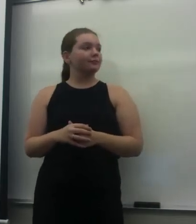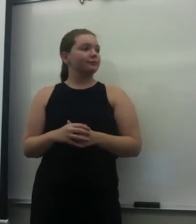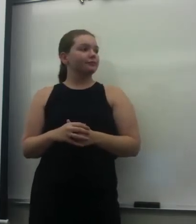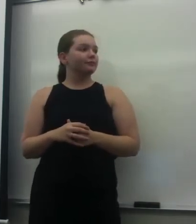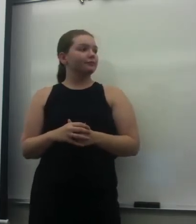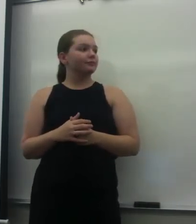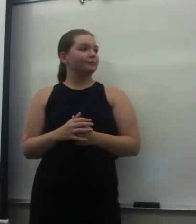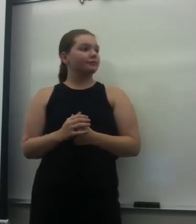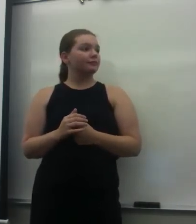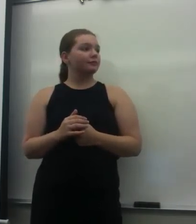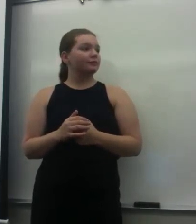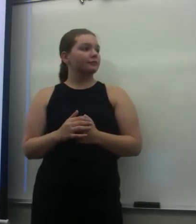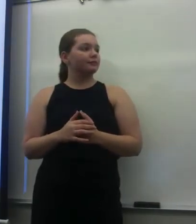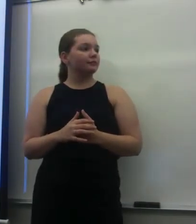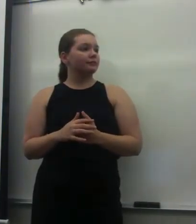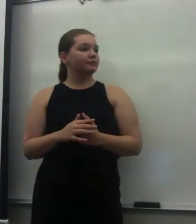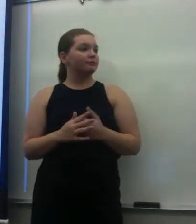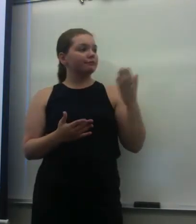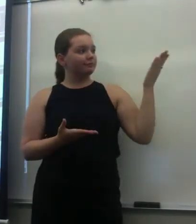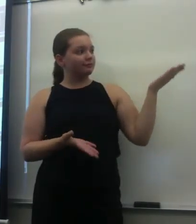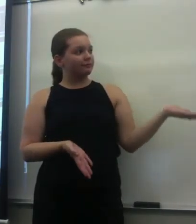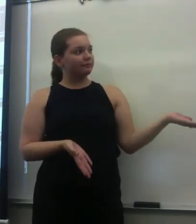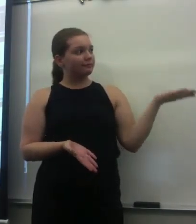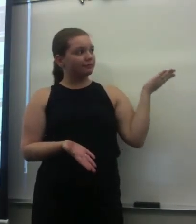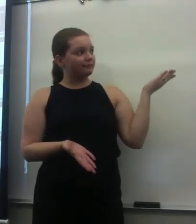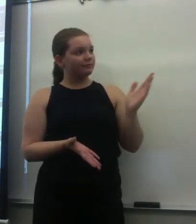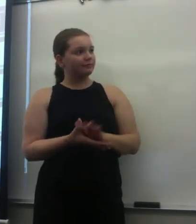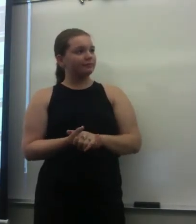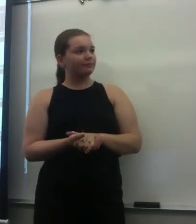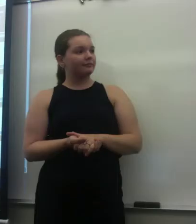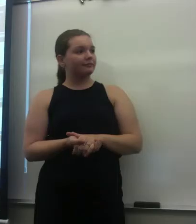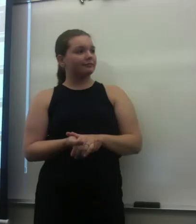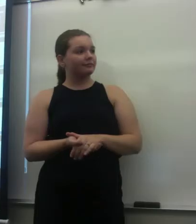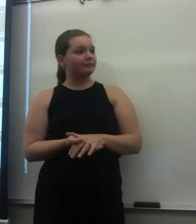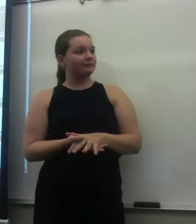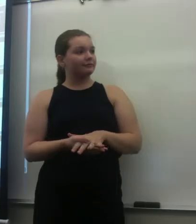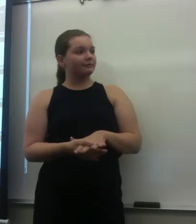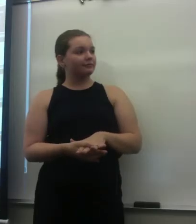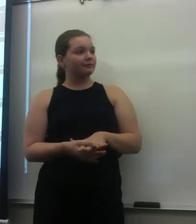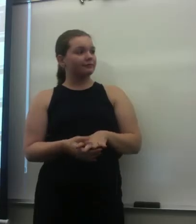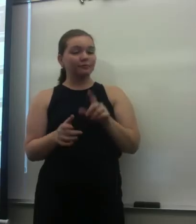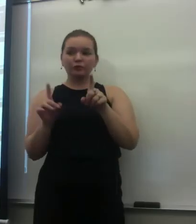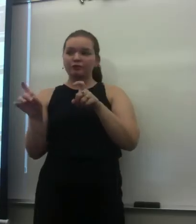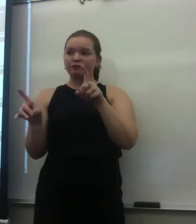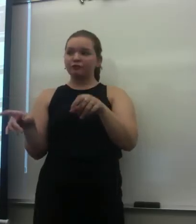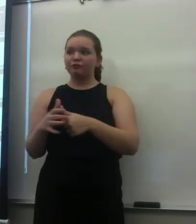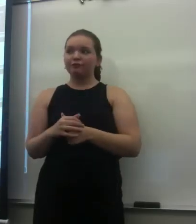And those are my resources. And that is done. Does anyone have any questions?